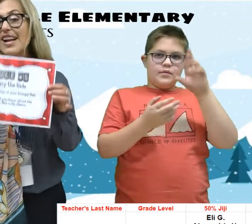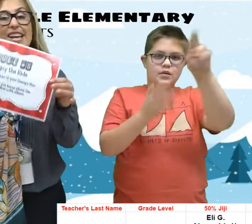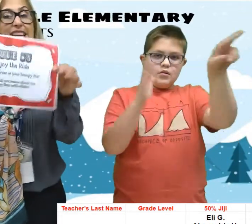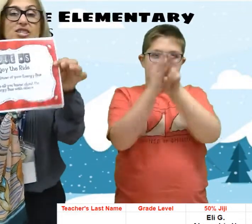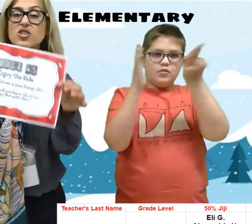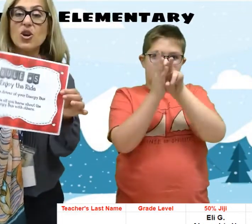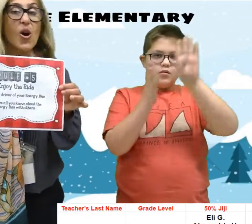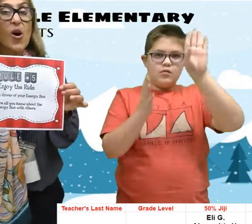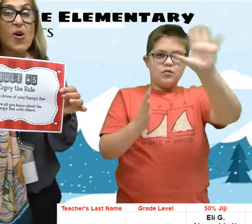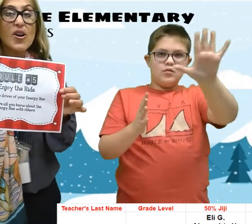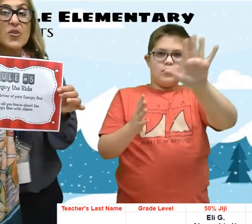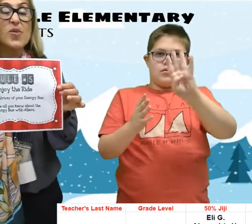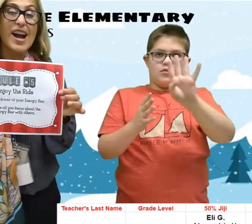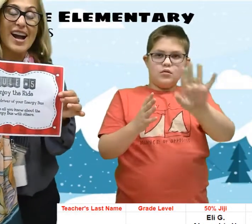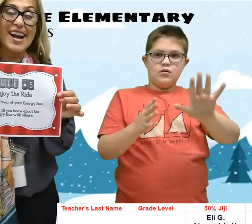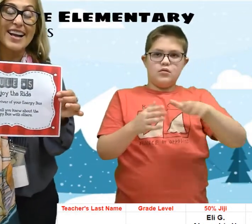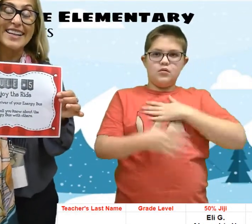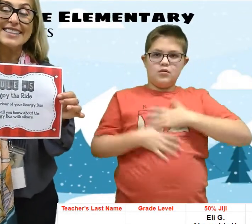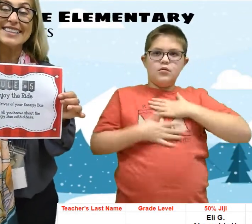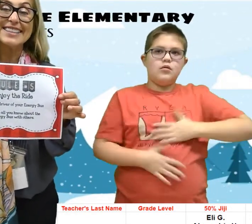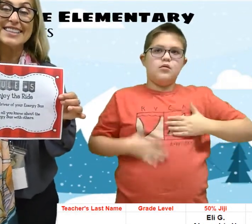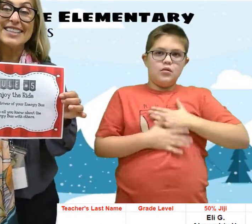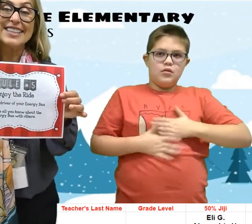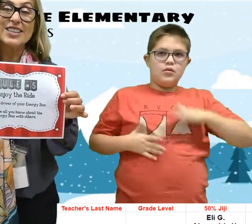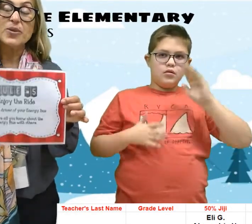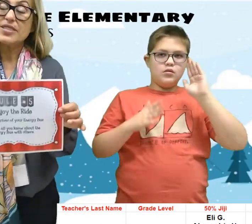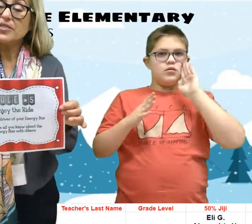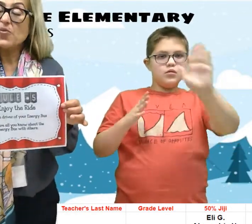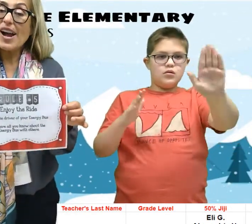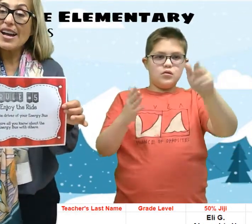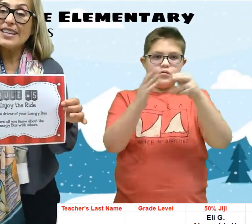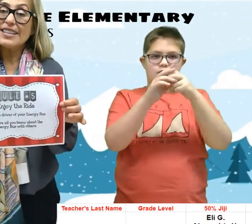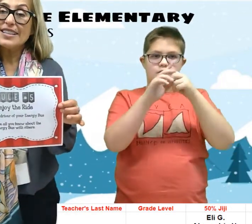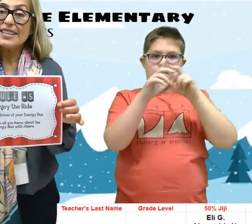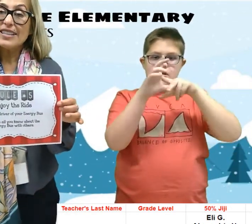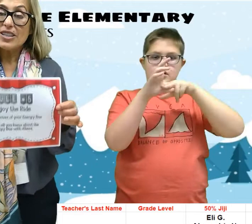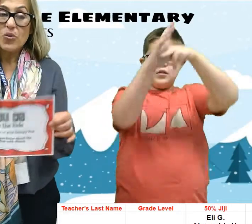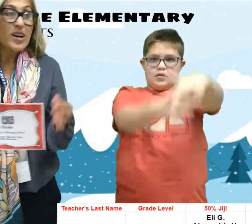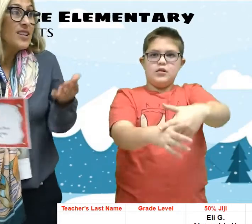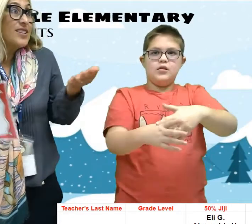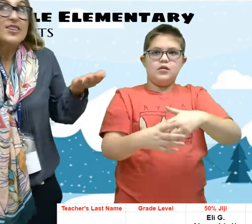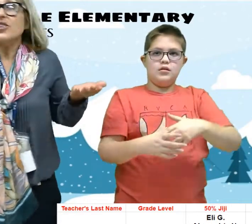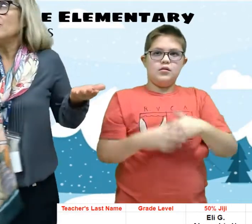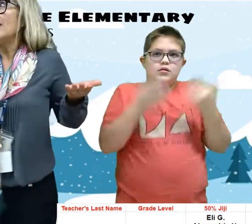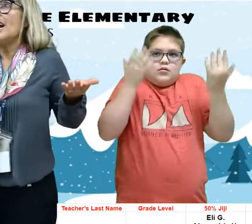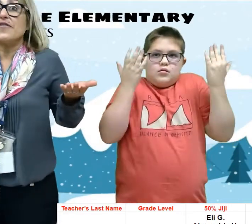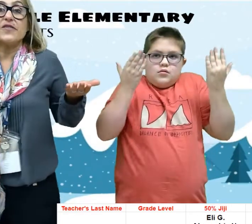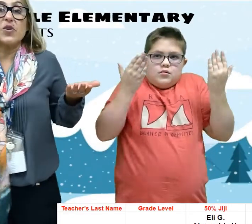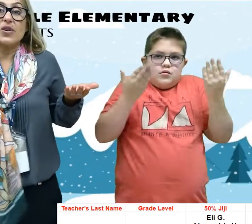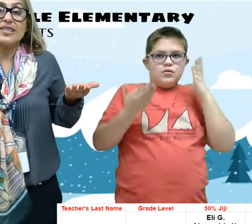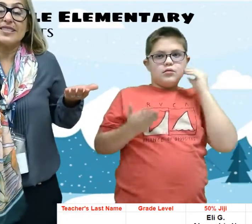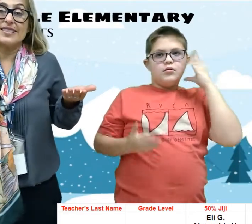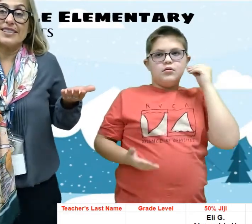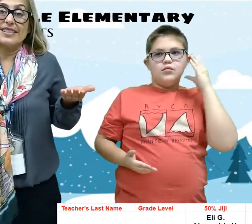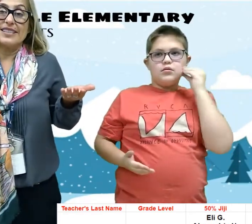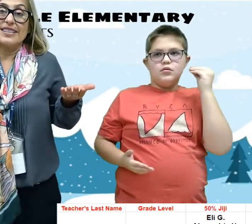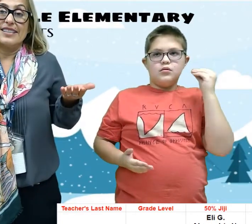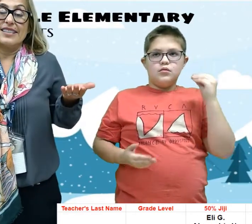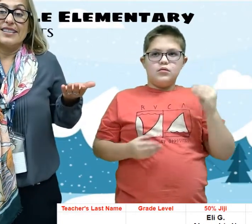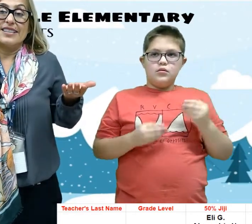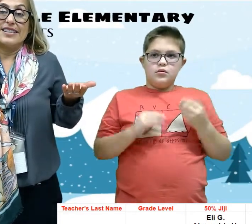five, enjoy the ride. What's the ride? Well, your life, of course.